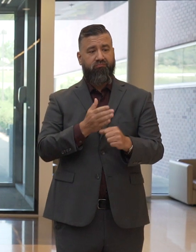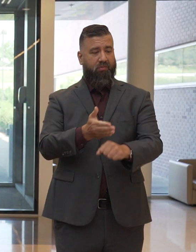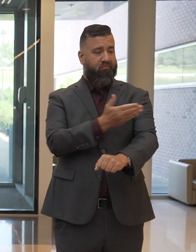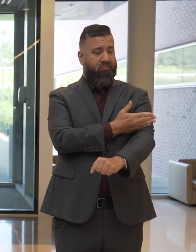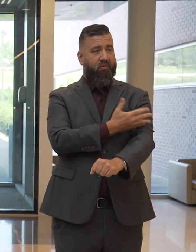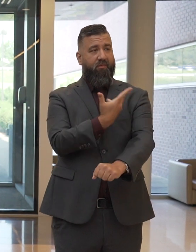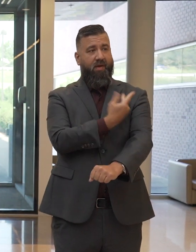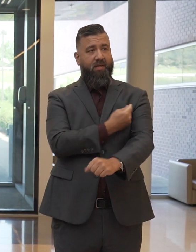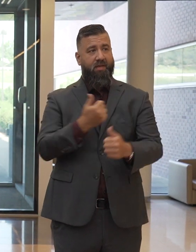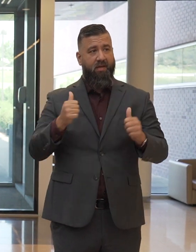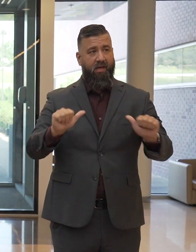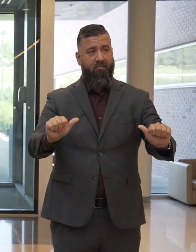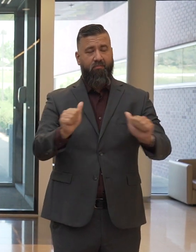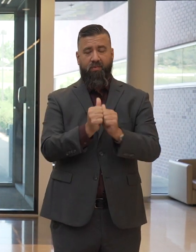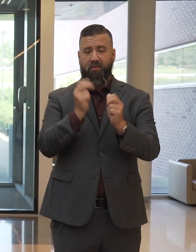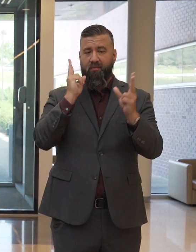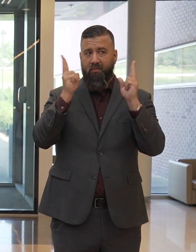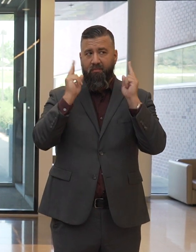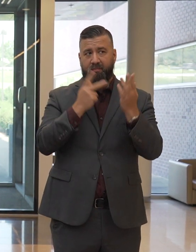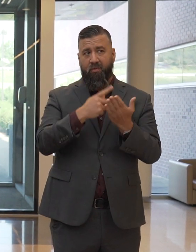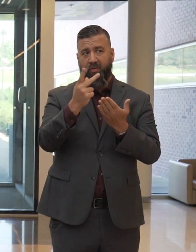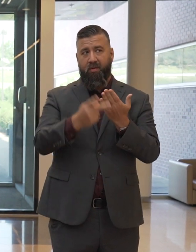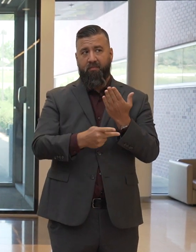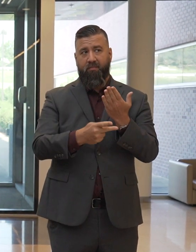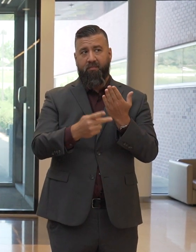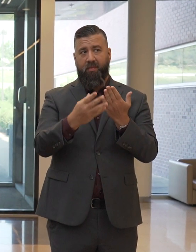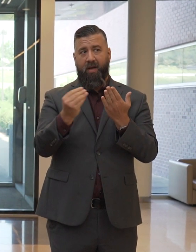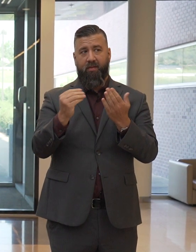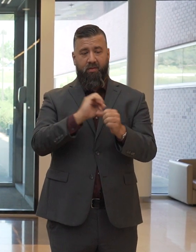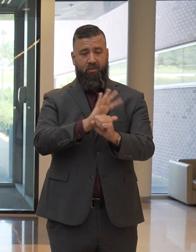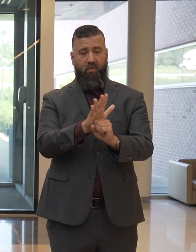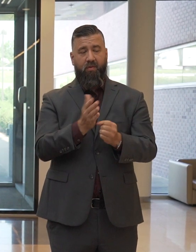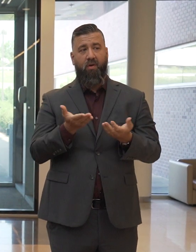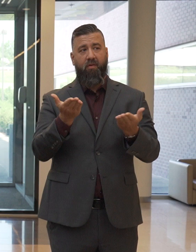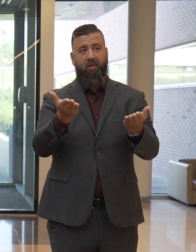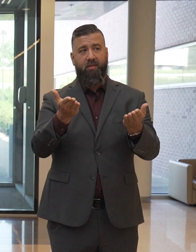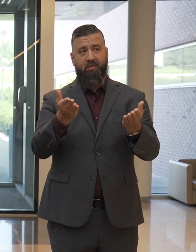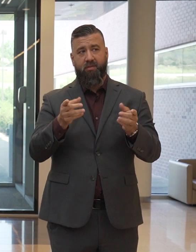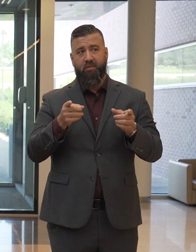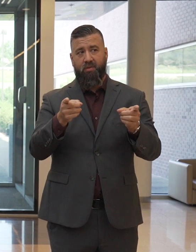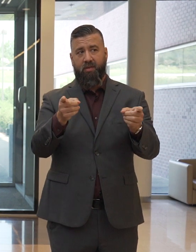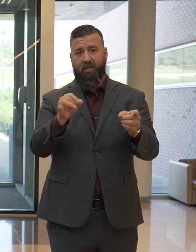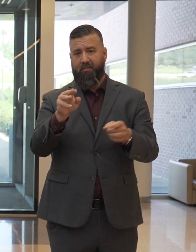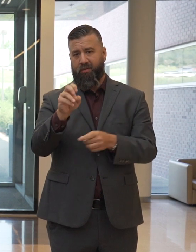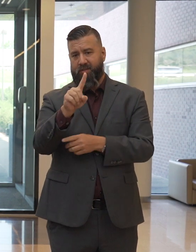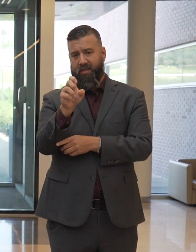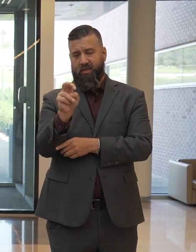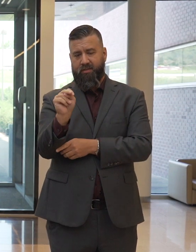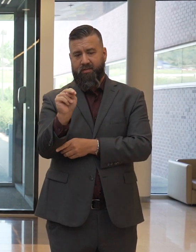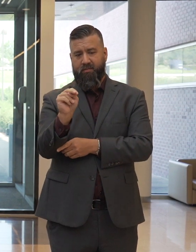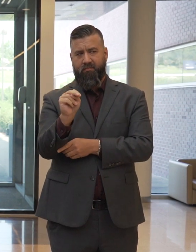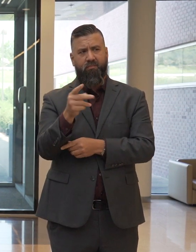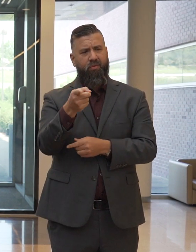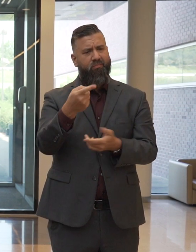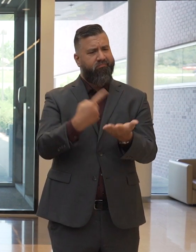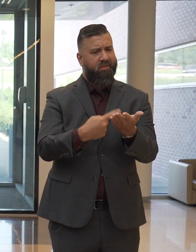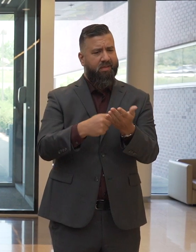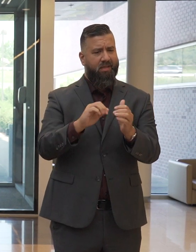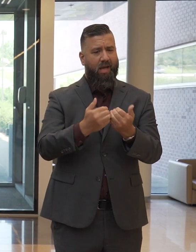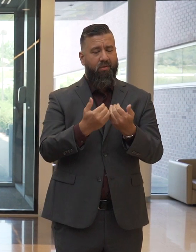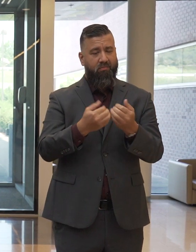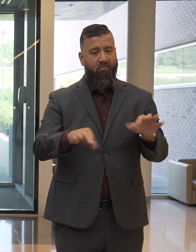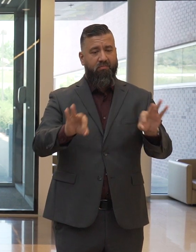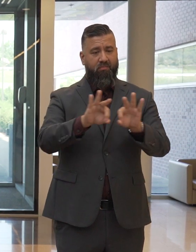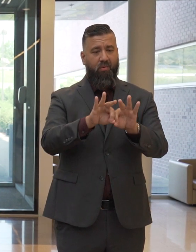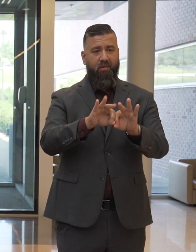efforts with the barbershop and beauty salon program and the COVID offerings during the immunization? You've talked about how important it is to keep on vaccinating people